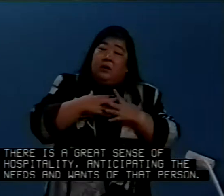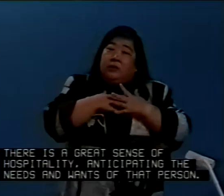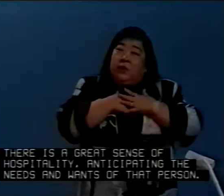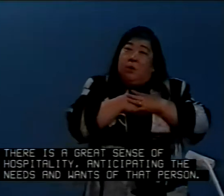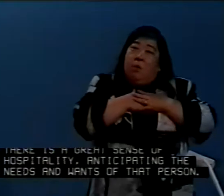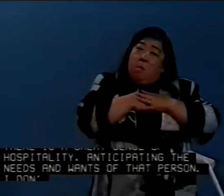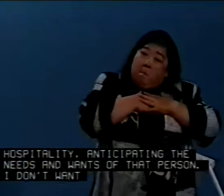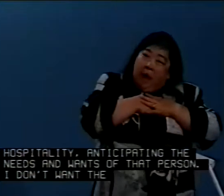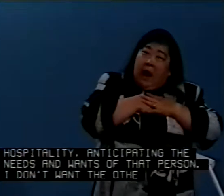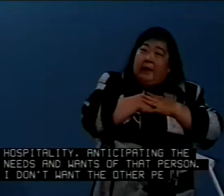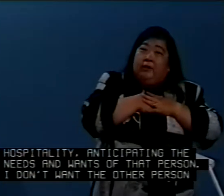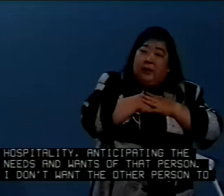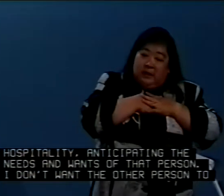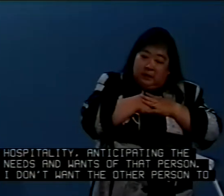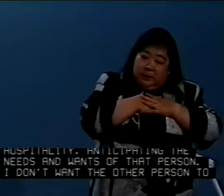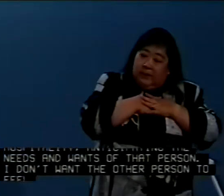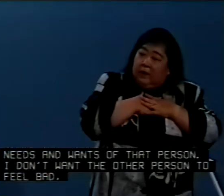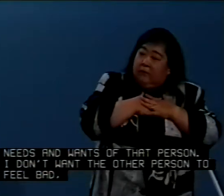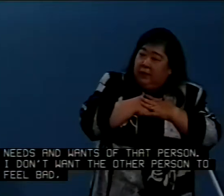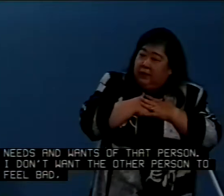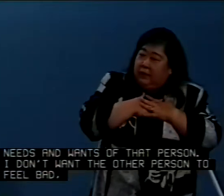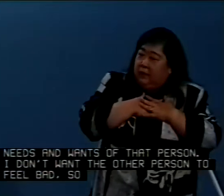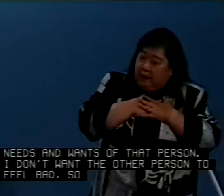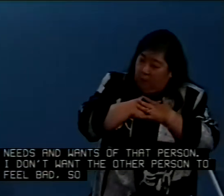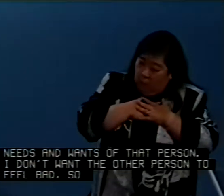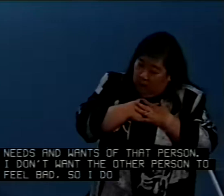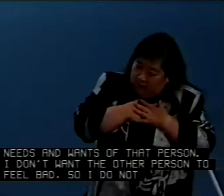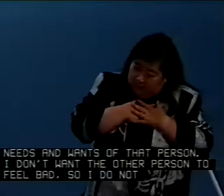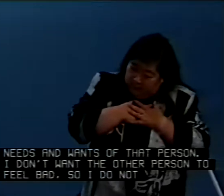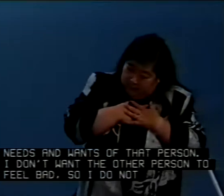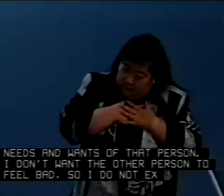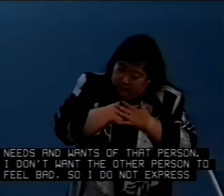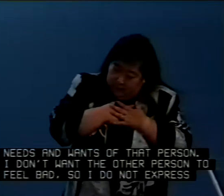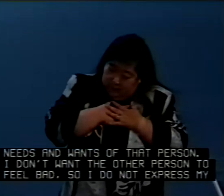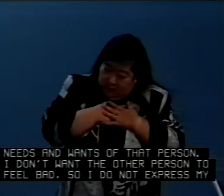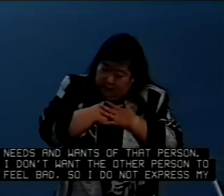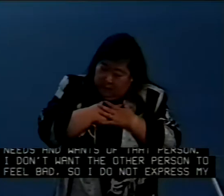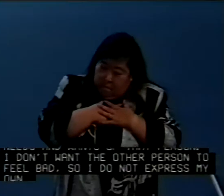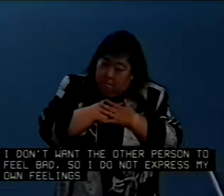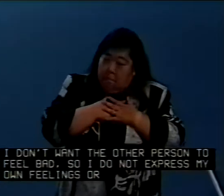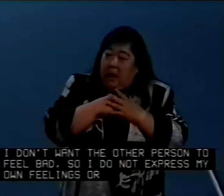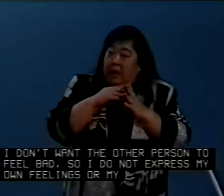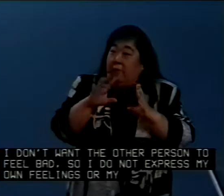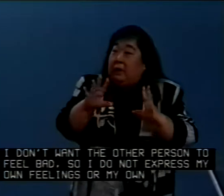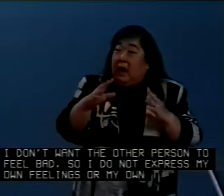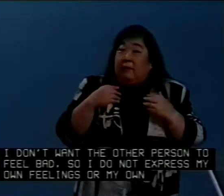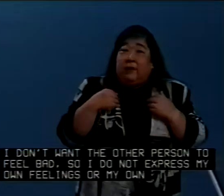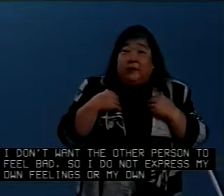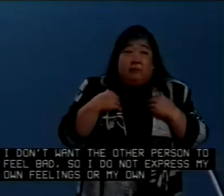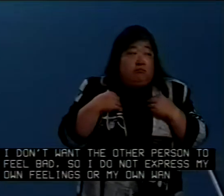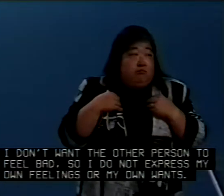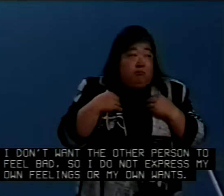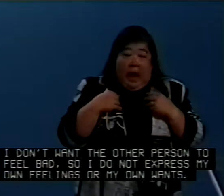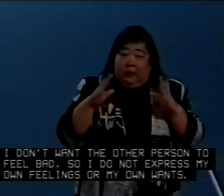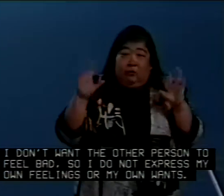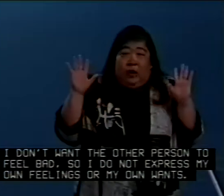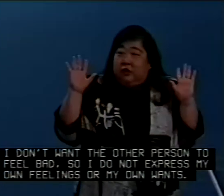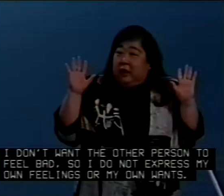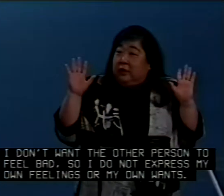so I do not express my own feelings or my own wants. I avoid conflict. I do not challenge what